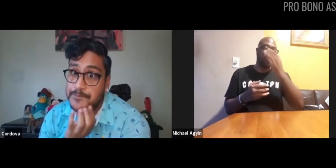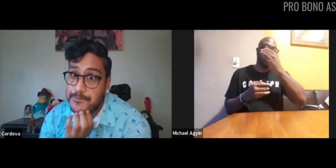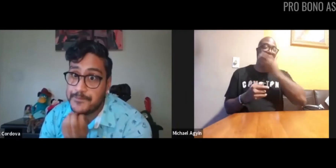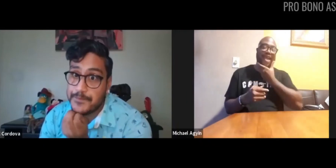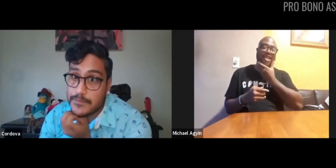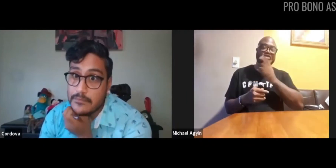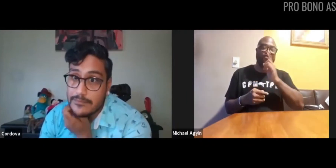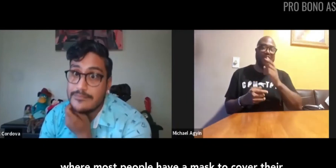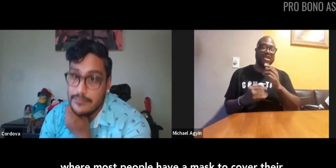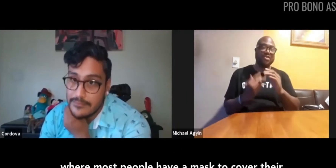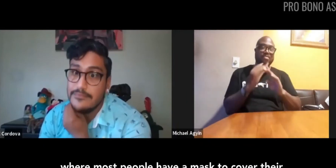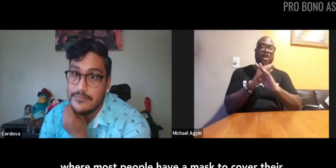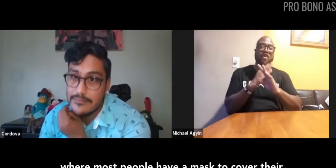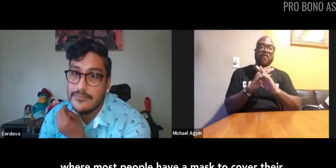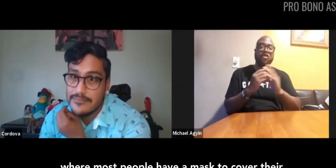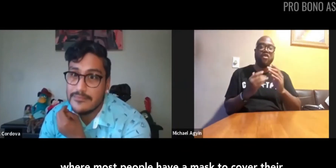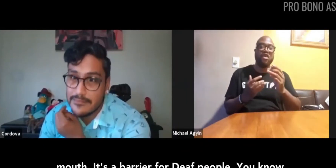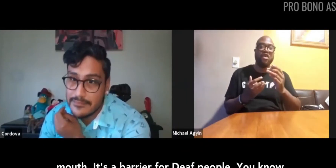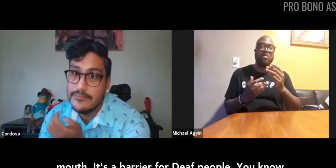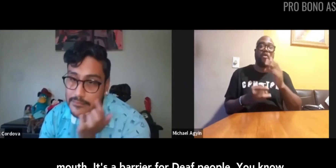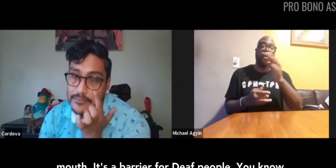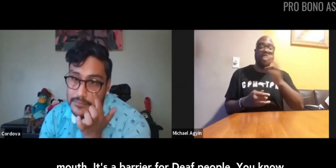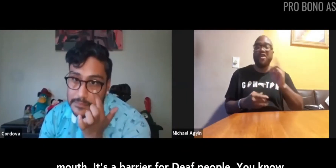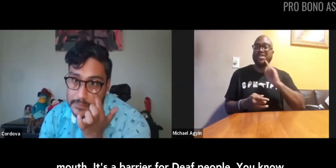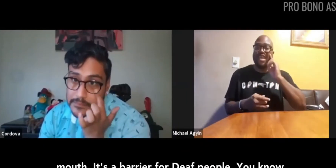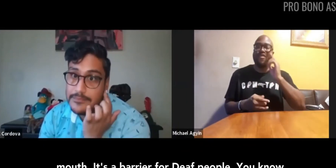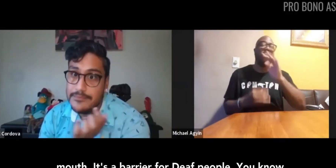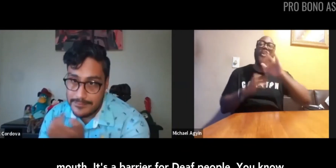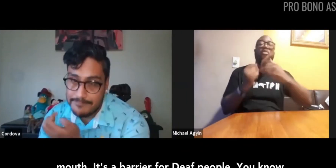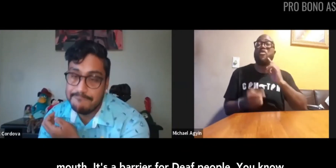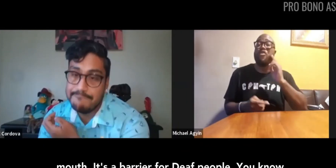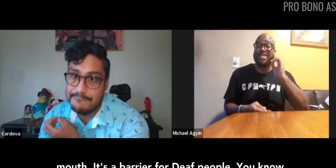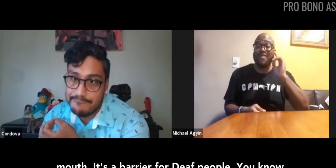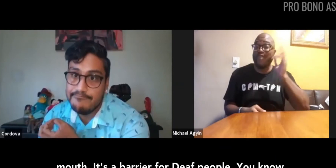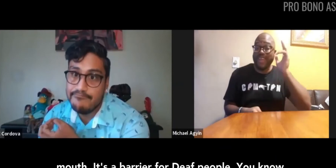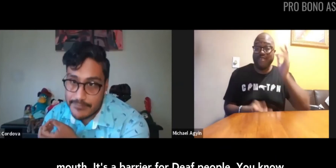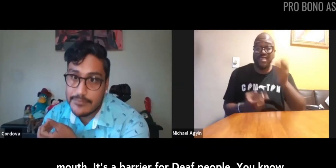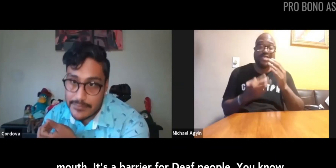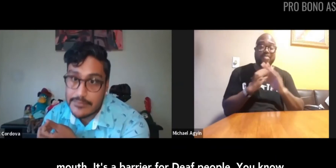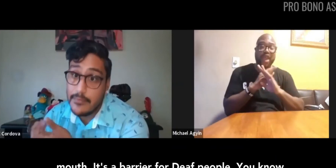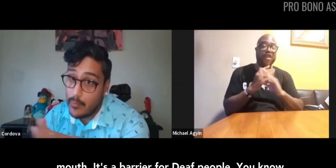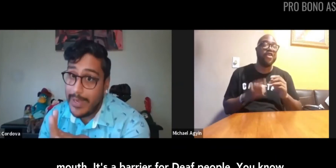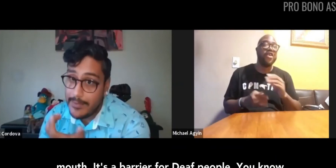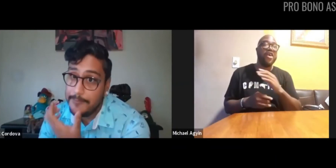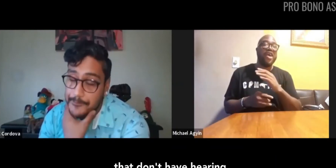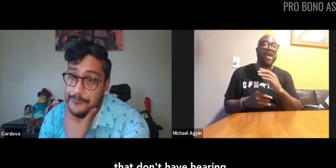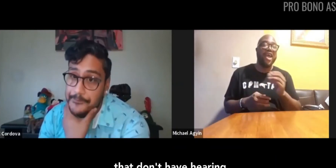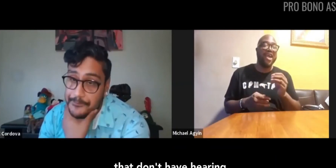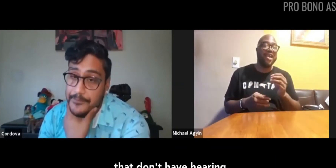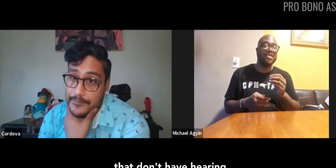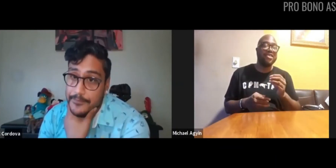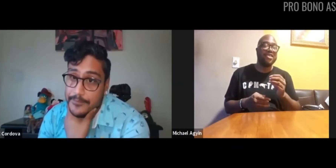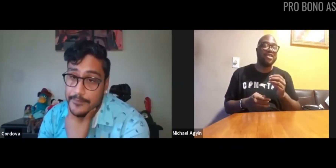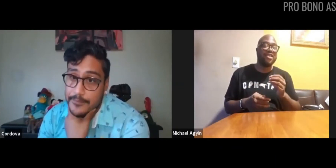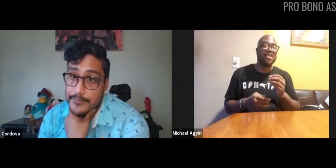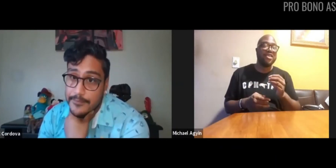coronavirus, where most people have a mask that cover their mouth. It's a barrier for deaf people, that don't have